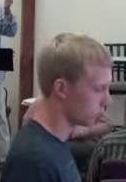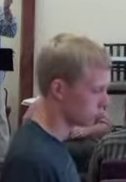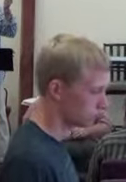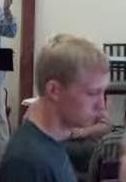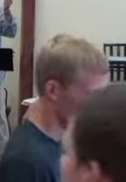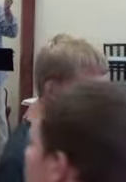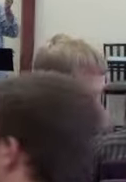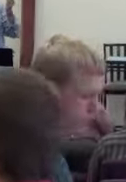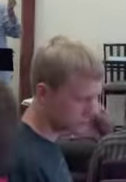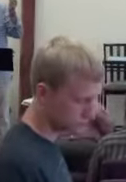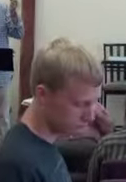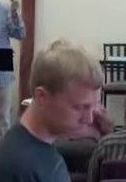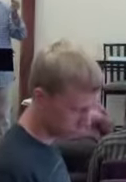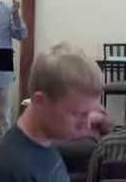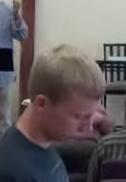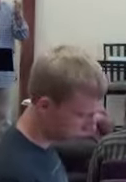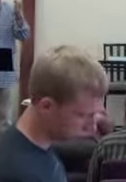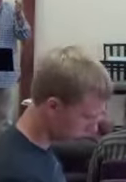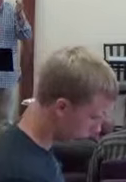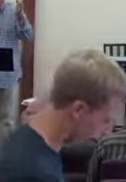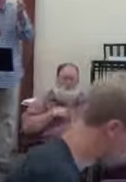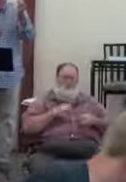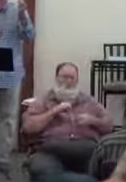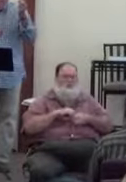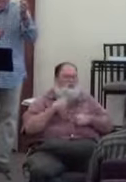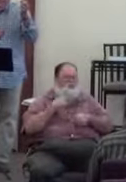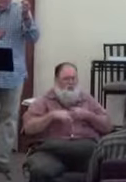This flesh gets us in trouble.